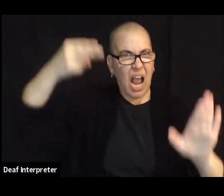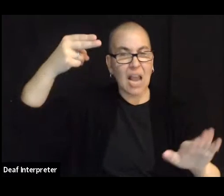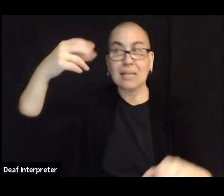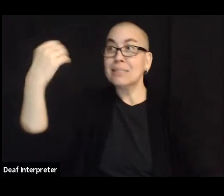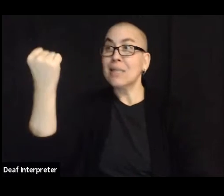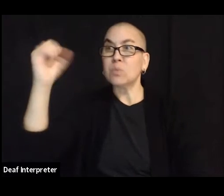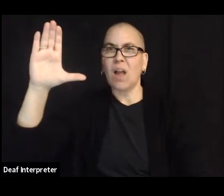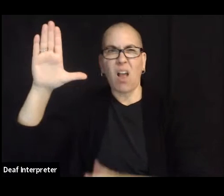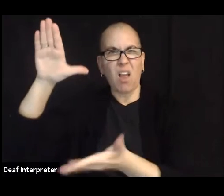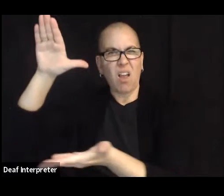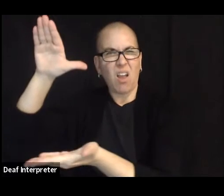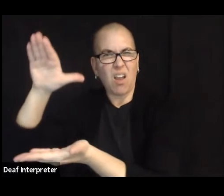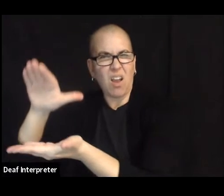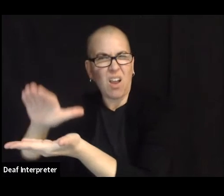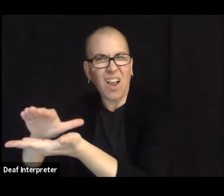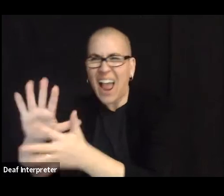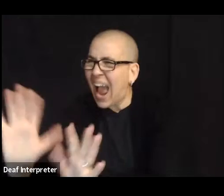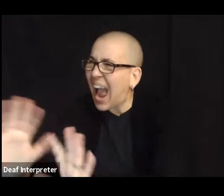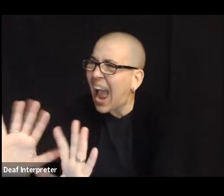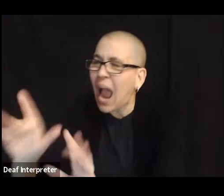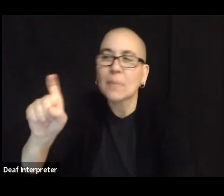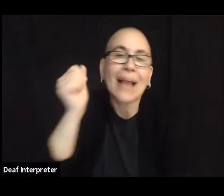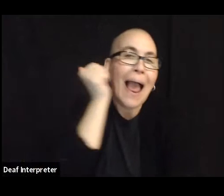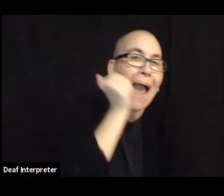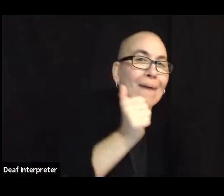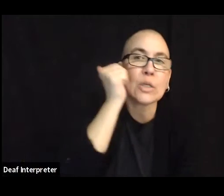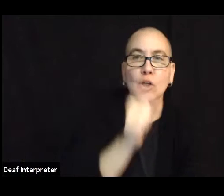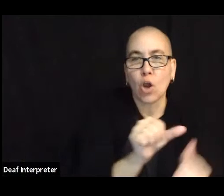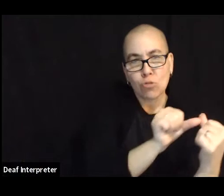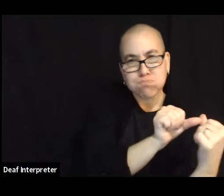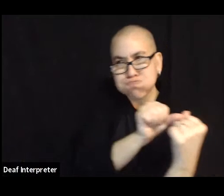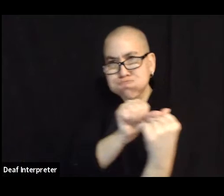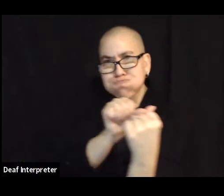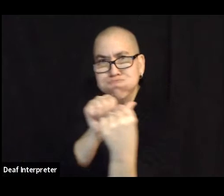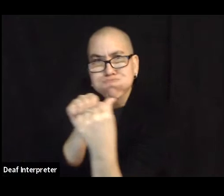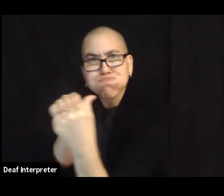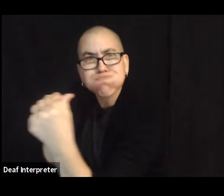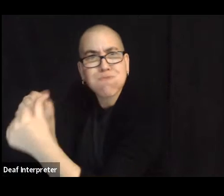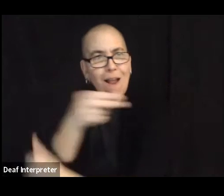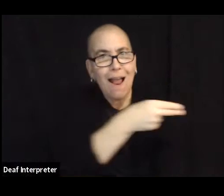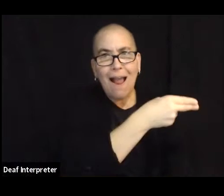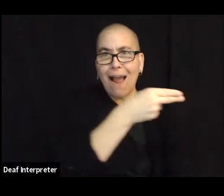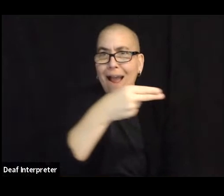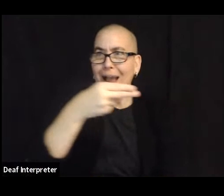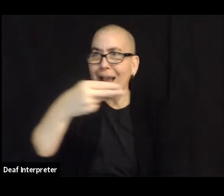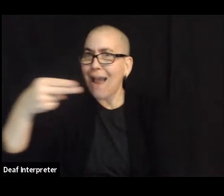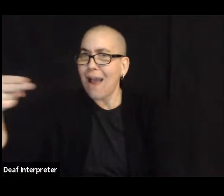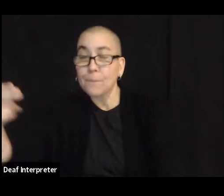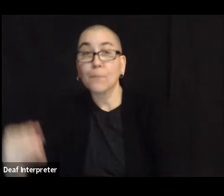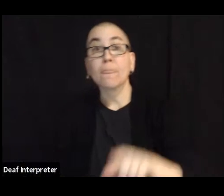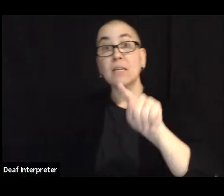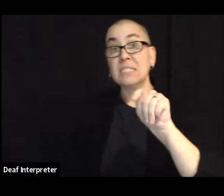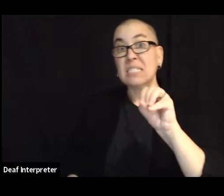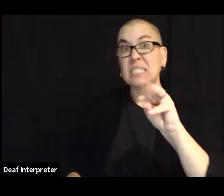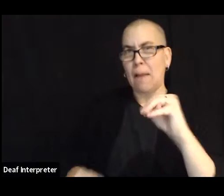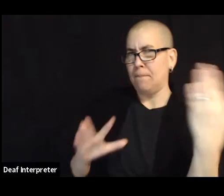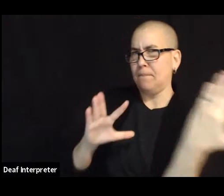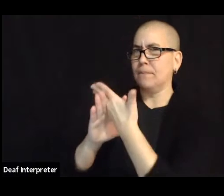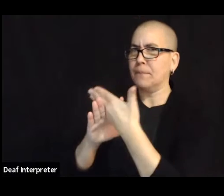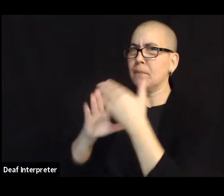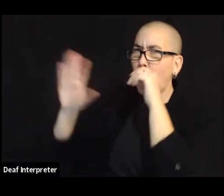opportunity to vaccinate. Okay, so you are stressing to them this needs to be a 7 day a week